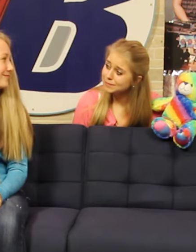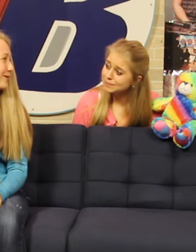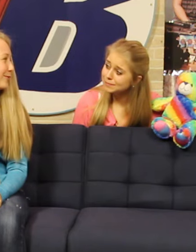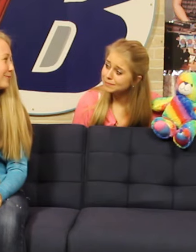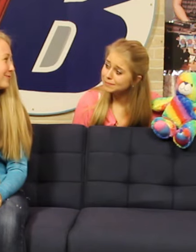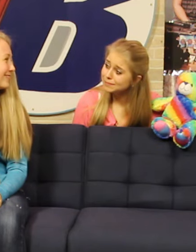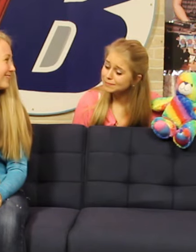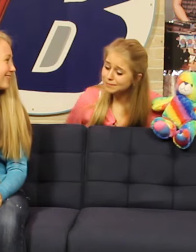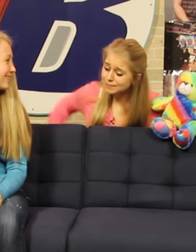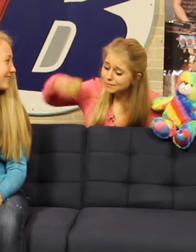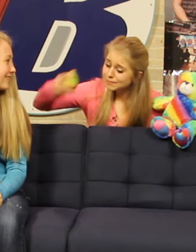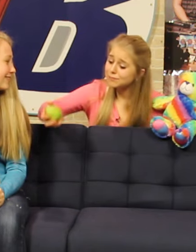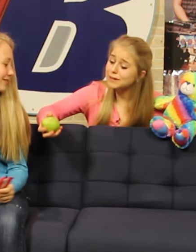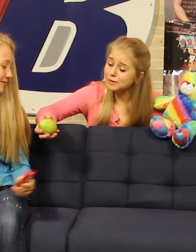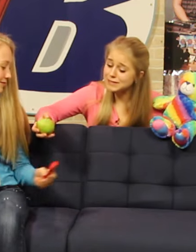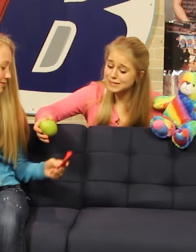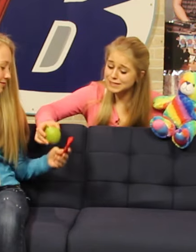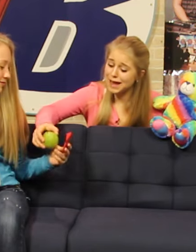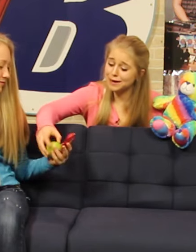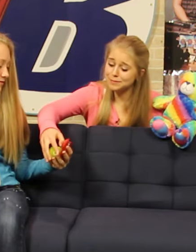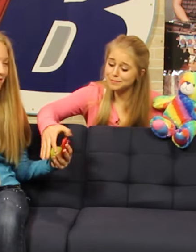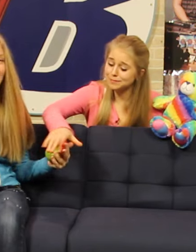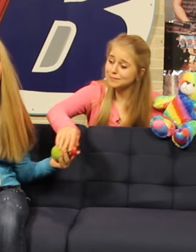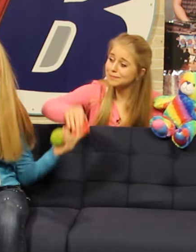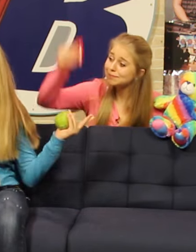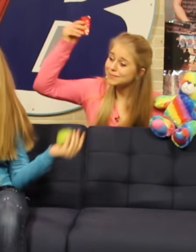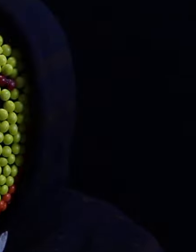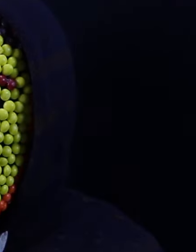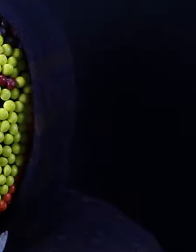No. Feed her this instead. That was bad.